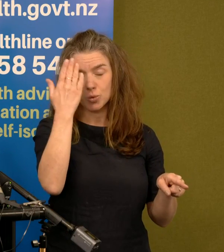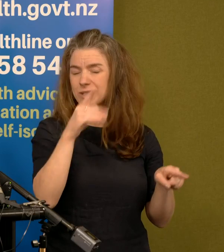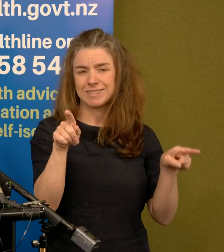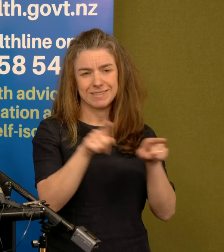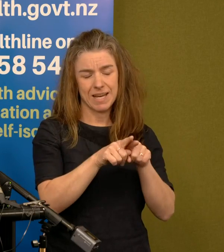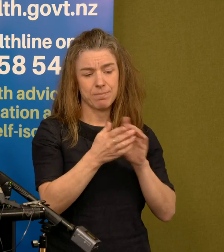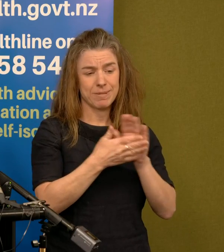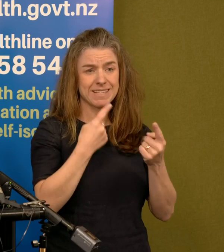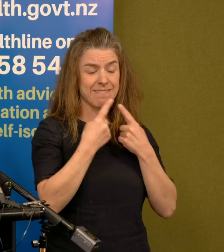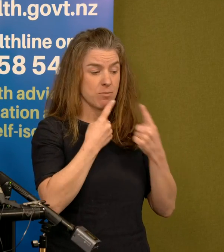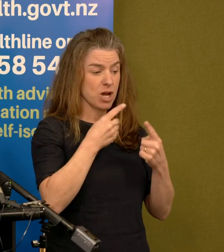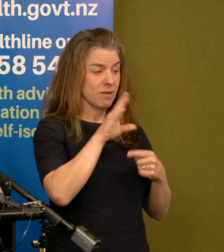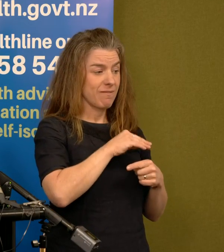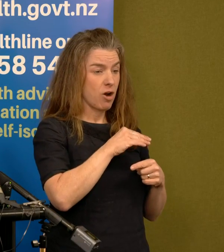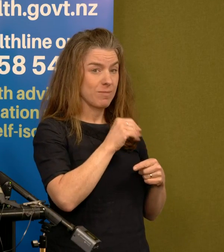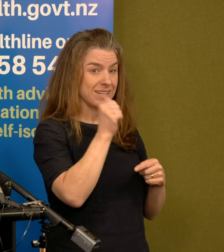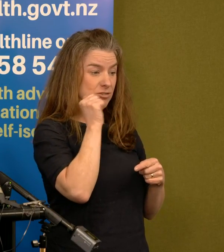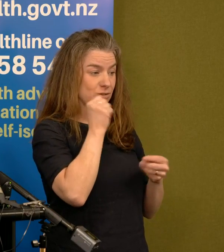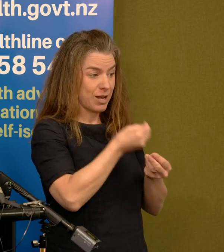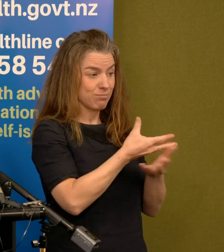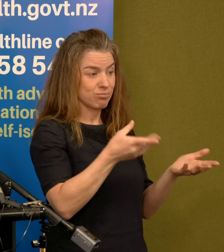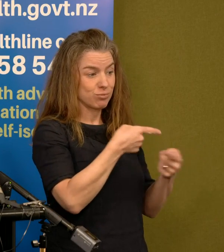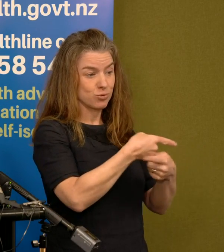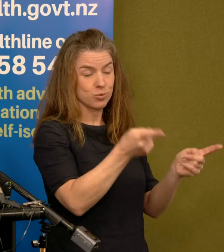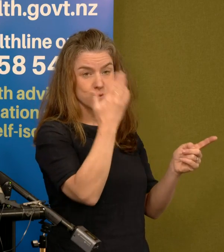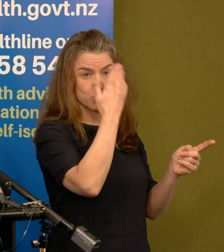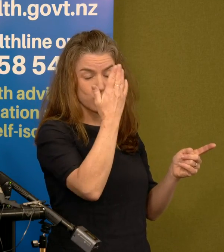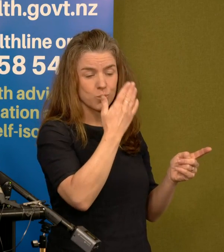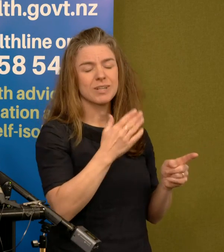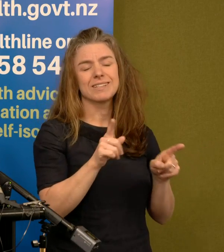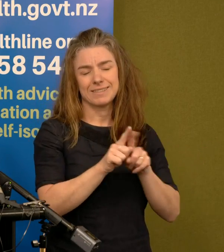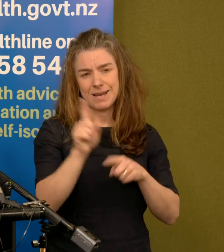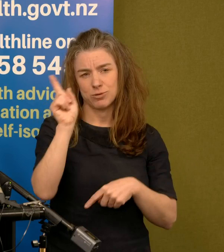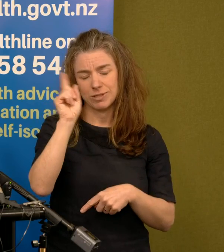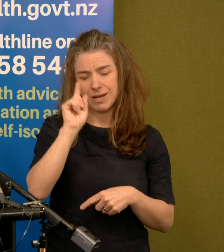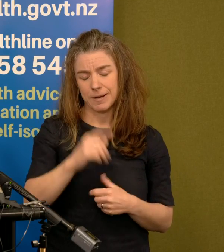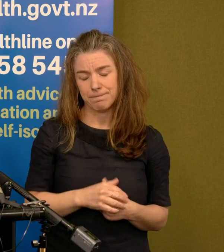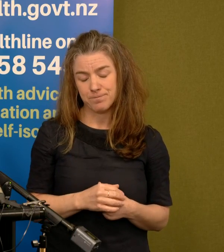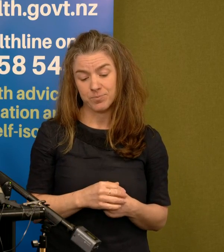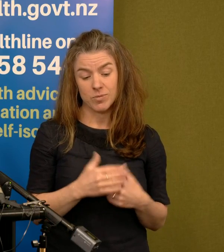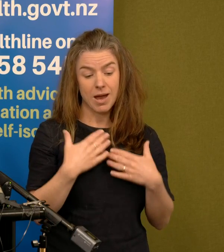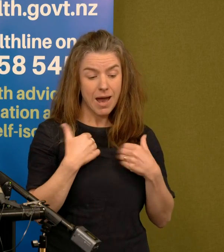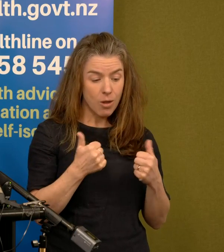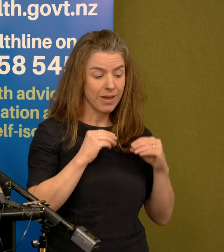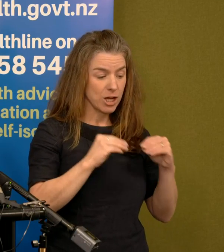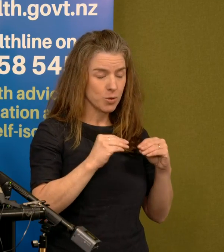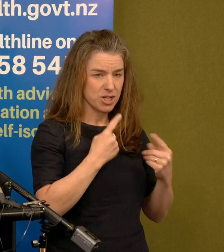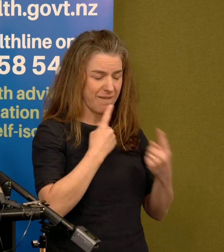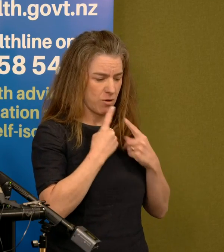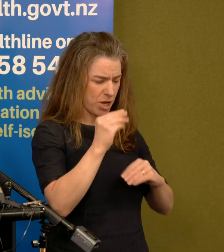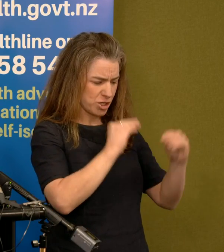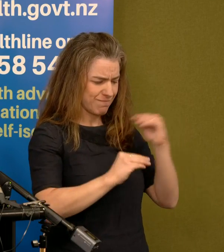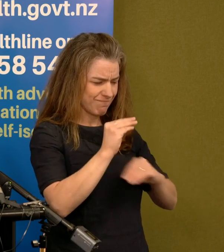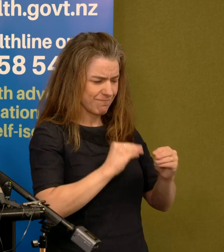had yesterday is exactly the same. A lot of the material that we in health put together yesterday is being sent